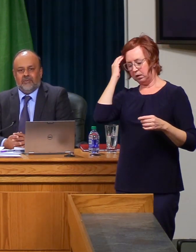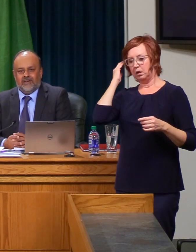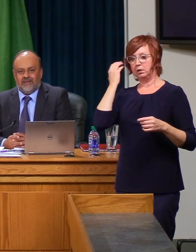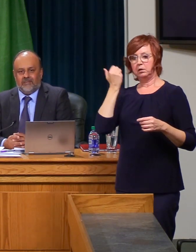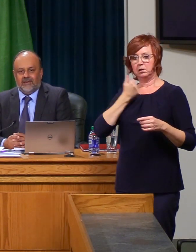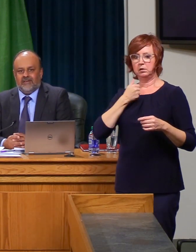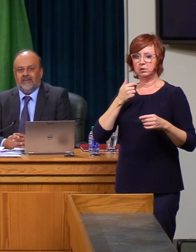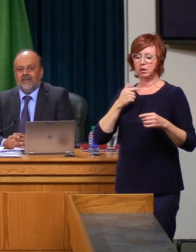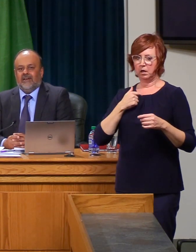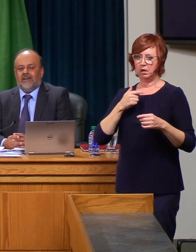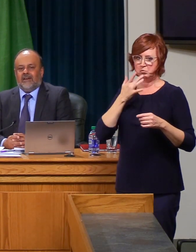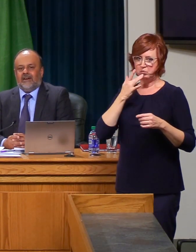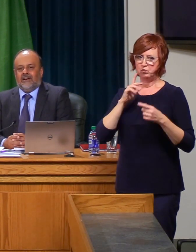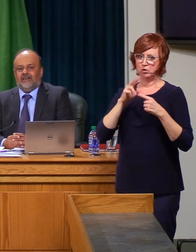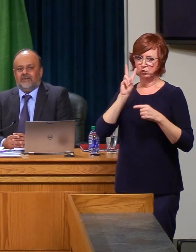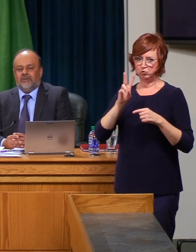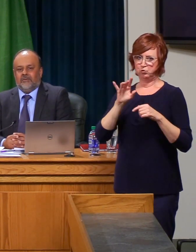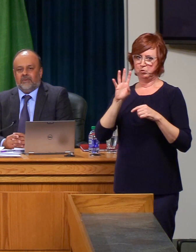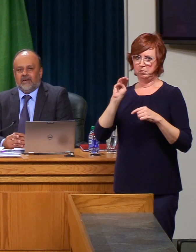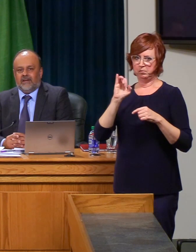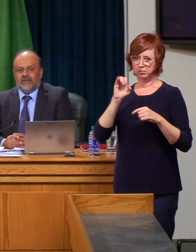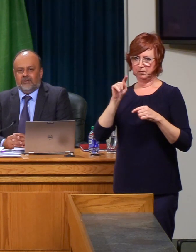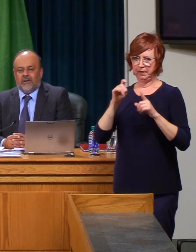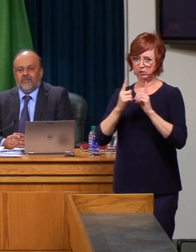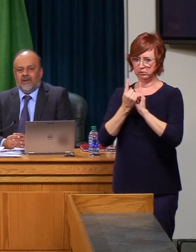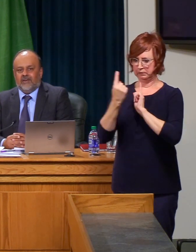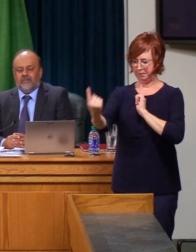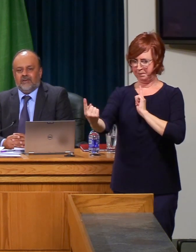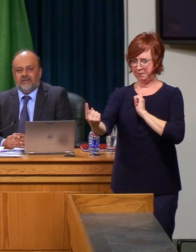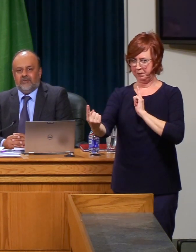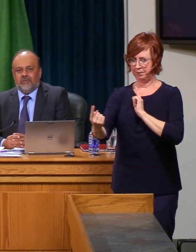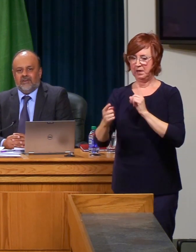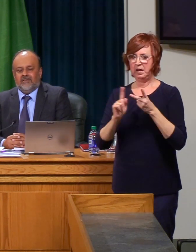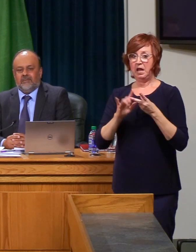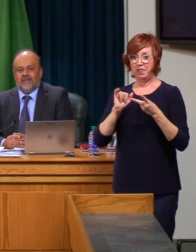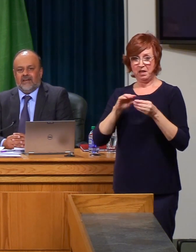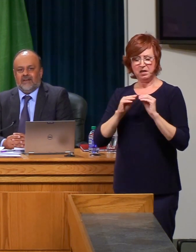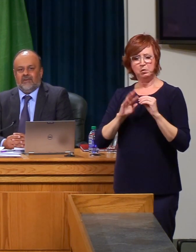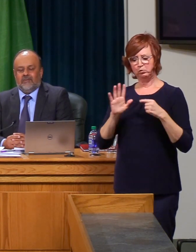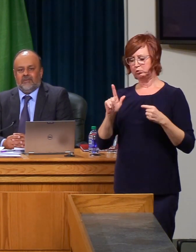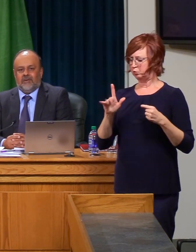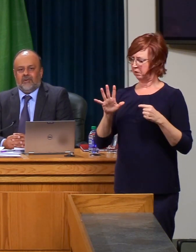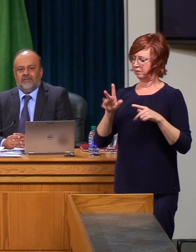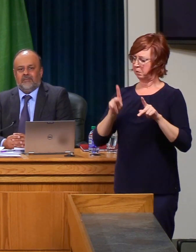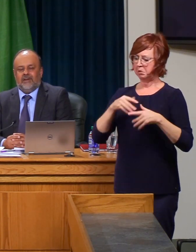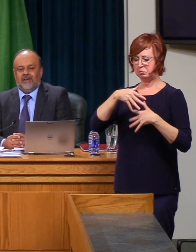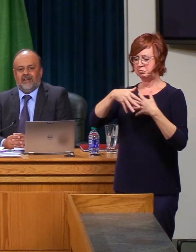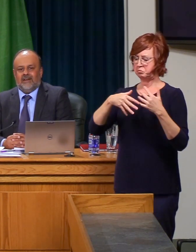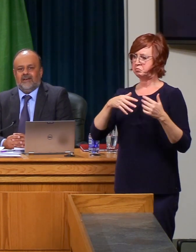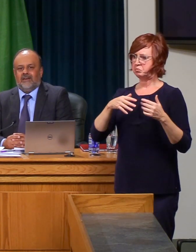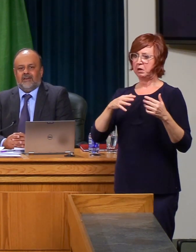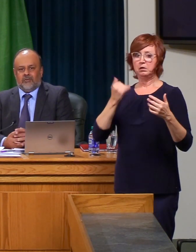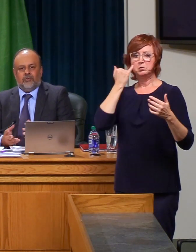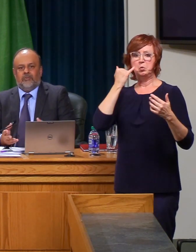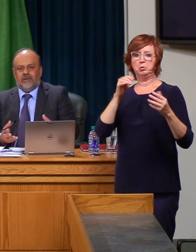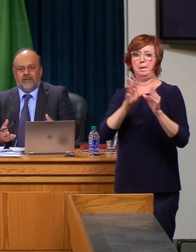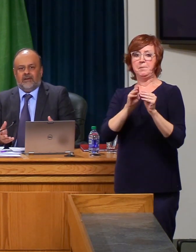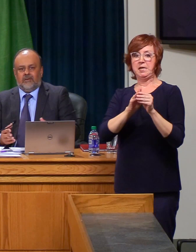maintain a 2-meter separation. So the 25 number seemed to be reasonable, that even if there was a meeting in